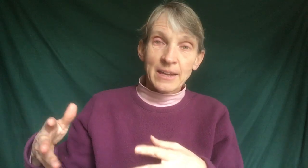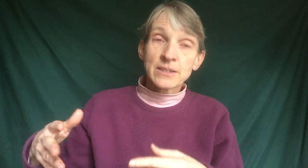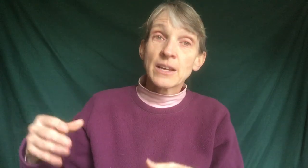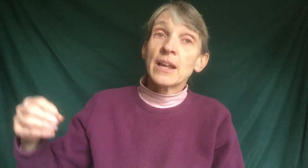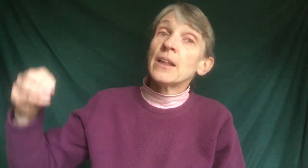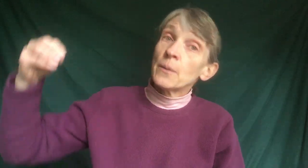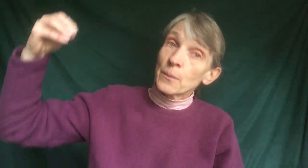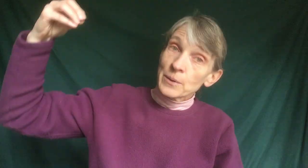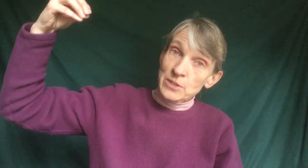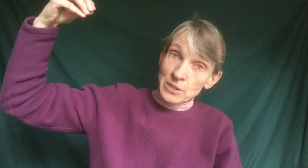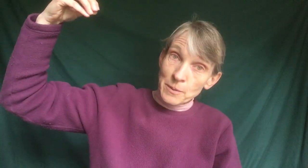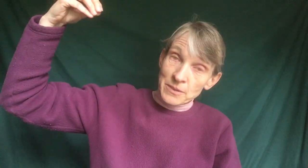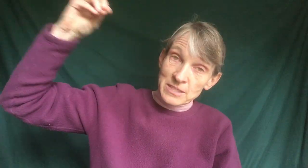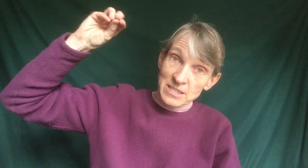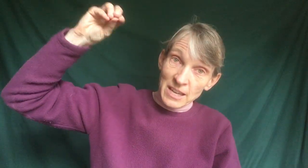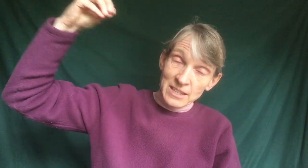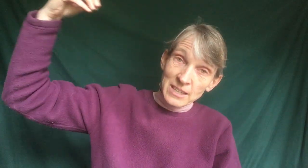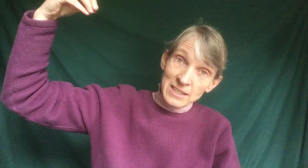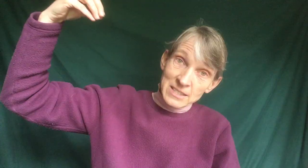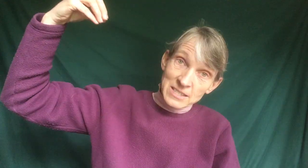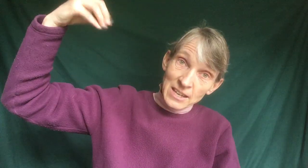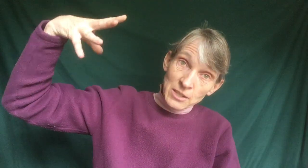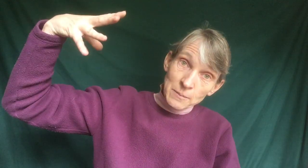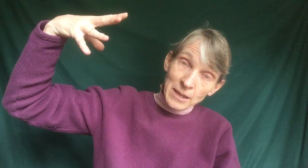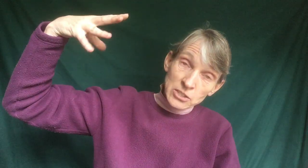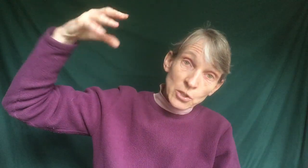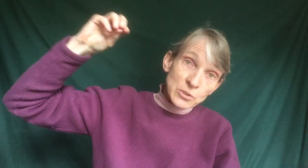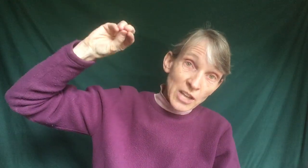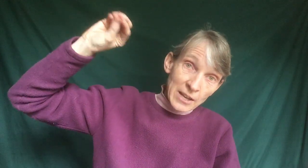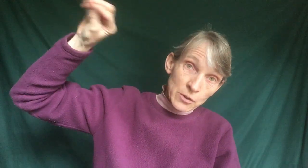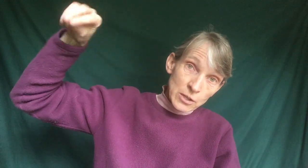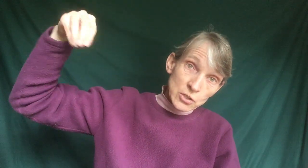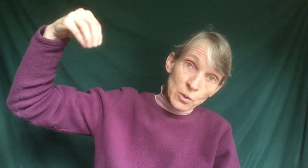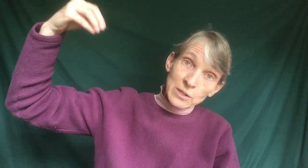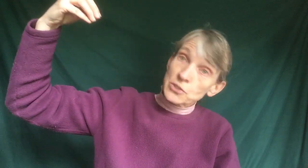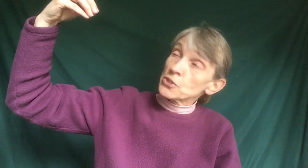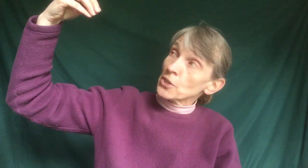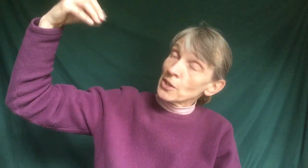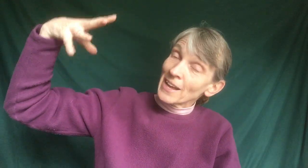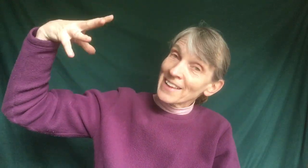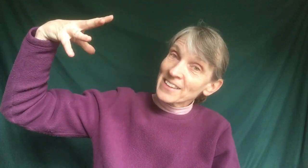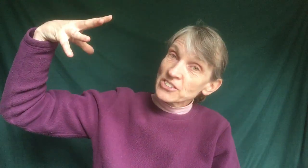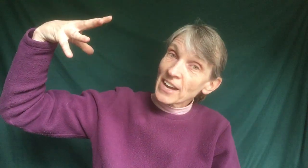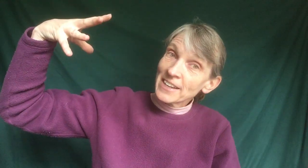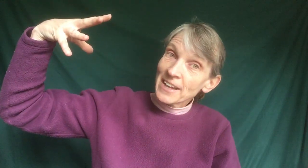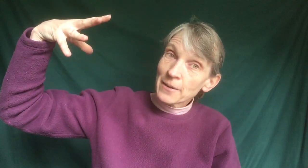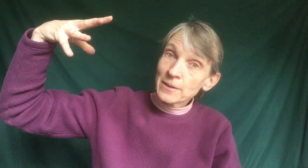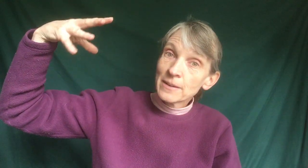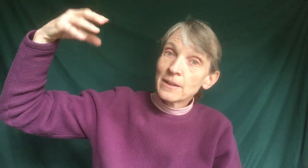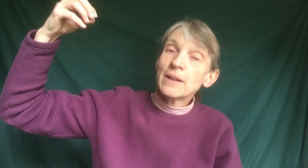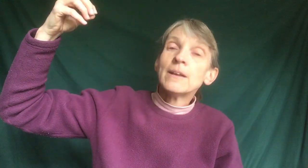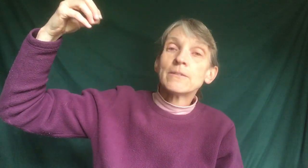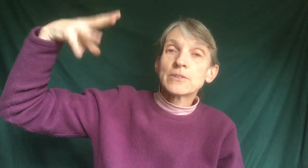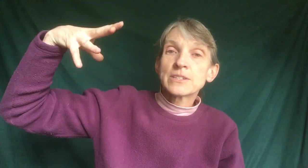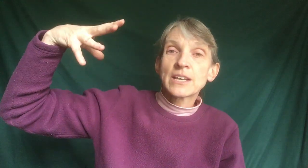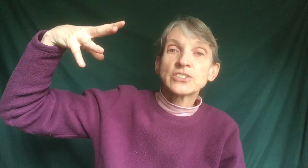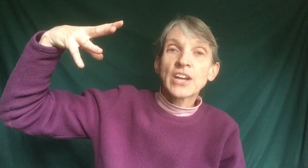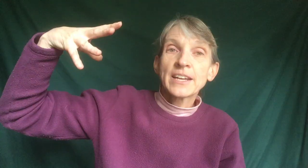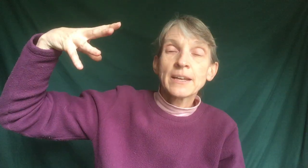And we talked about the sun. The sun, you can make it show shine, or you can show a little circle and then shining down for the sun shining.